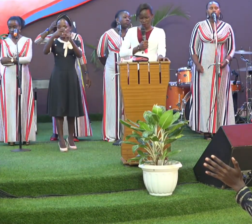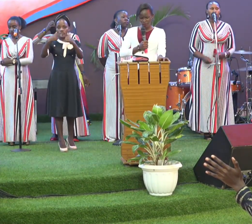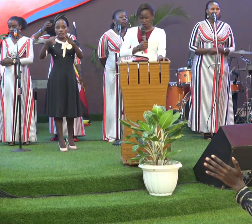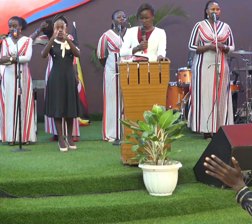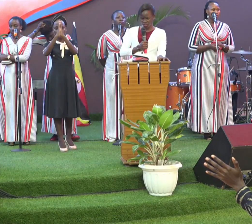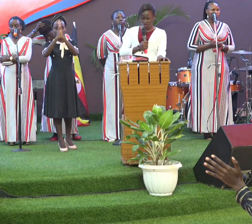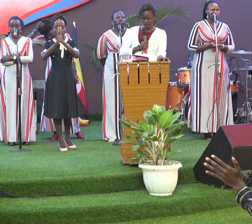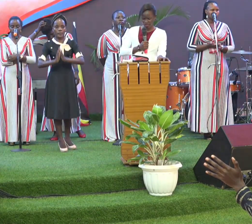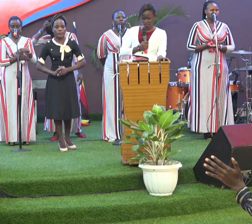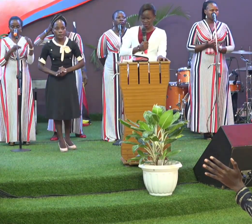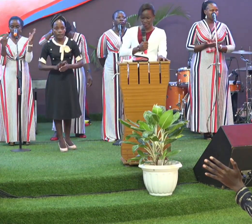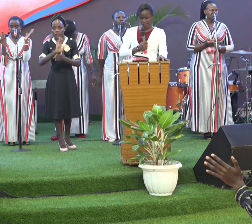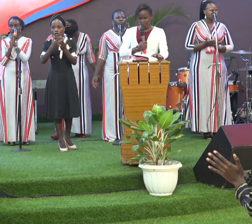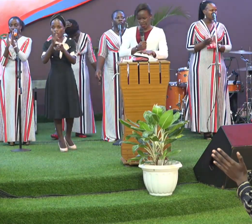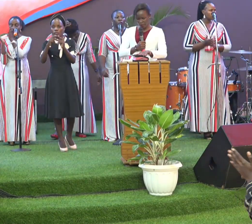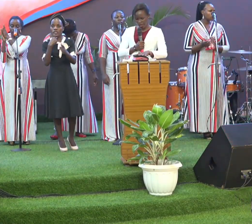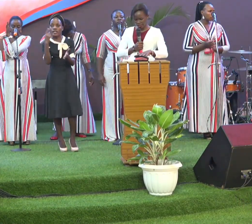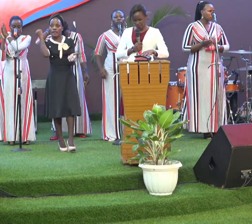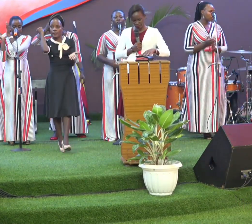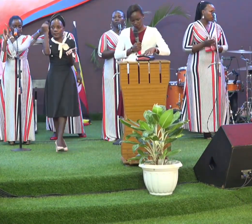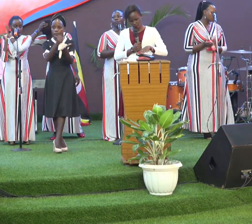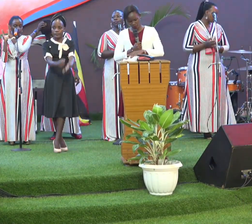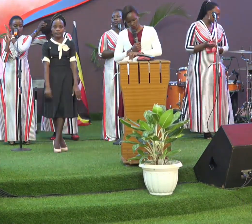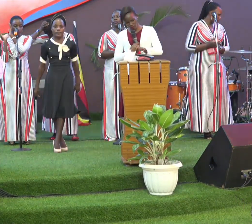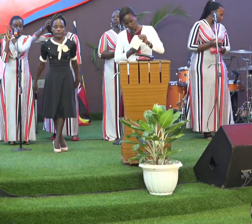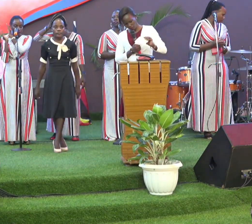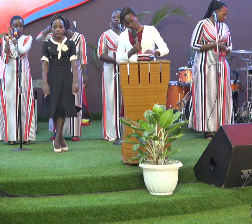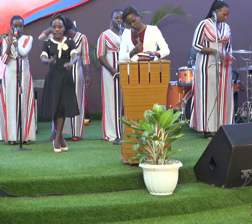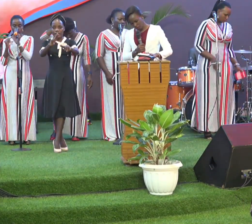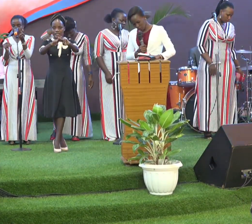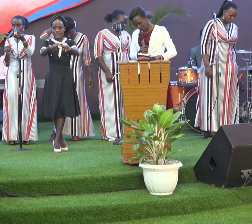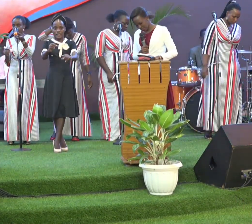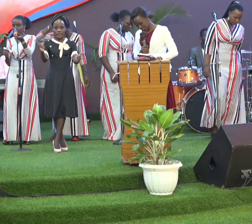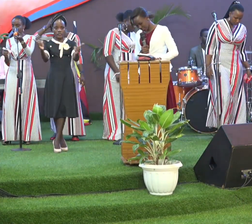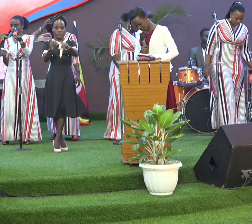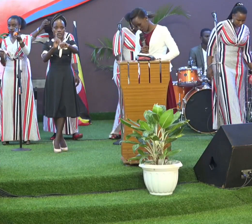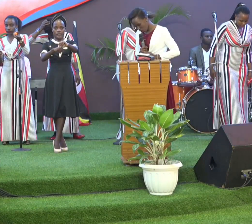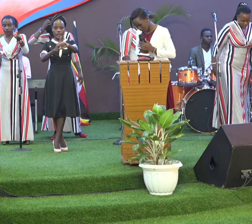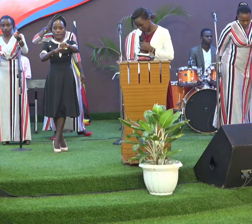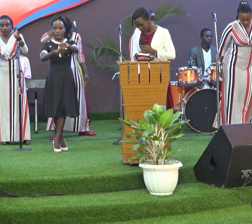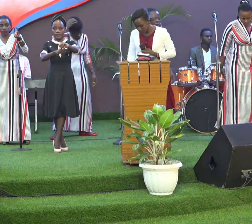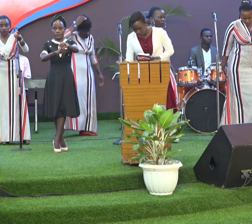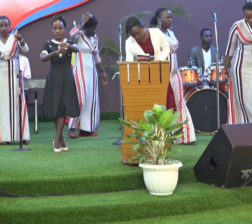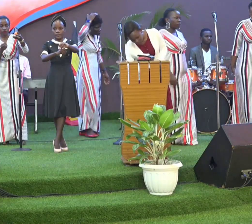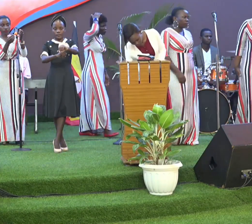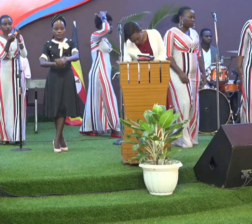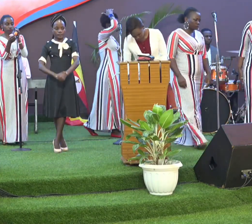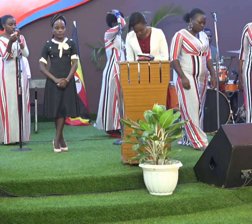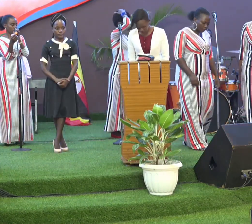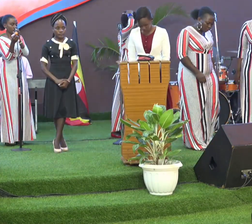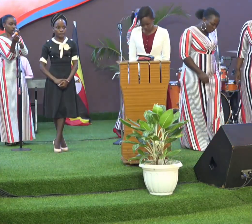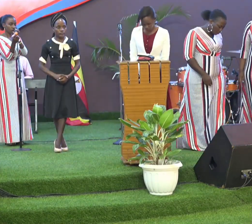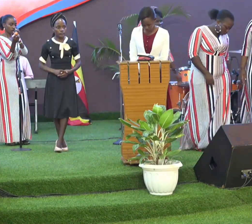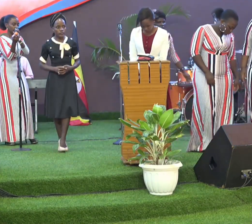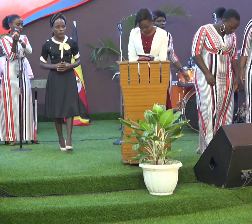Jesus Christ. Amen. Amen. You may get seated for a